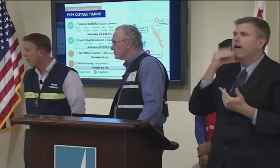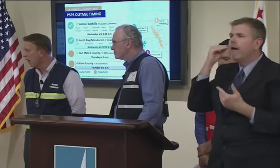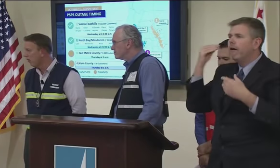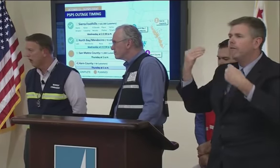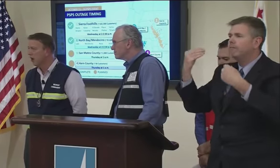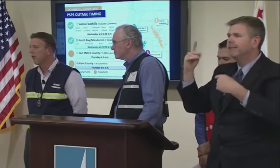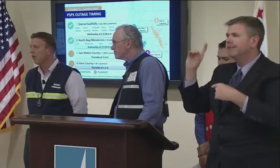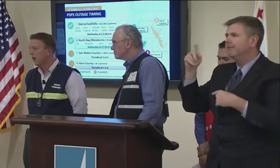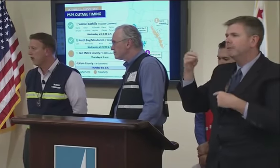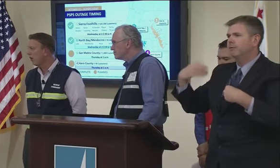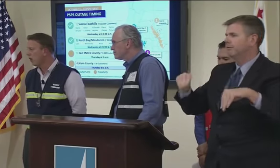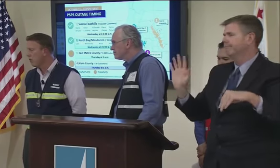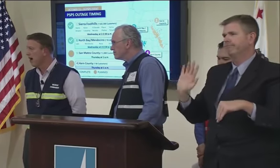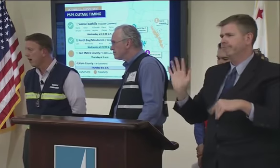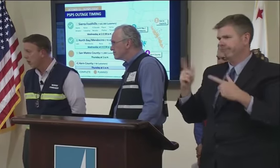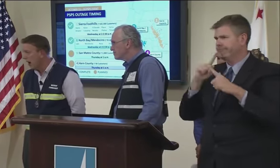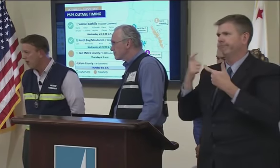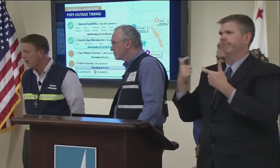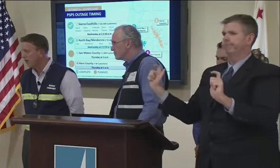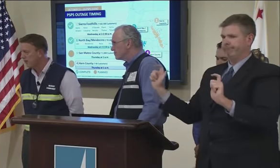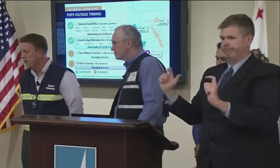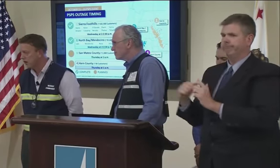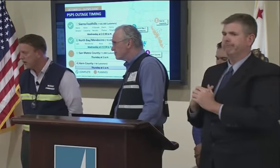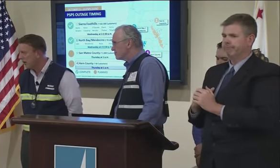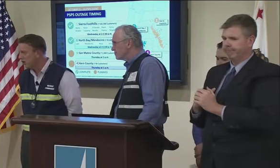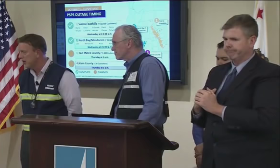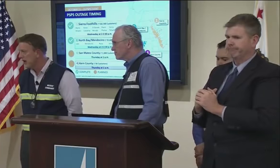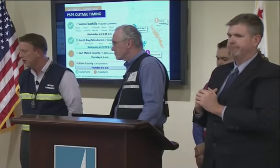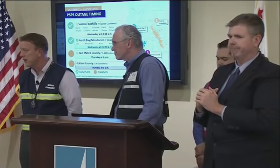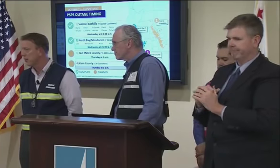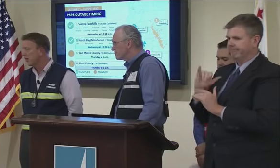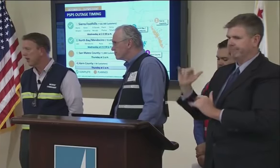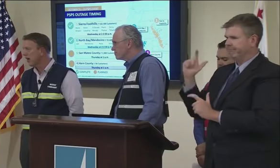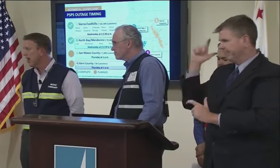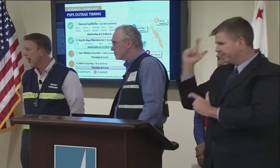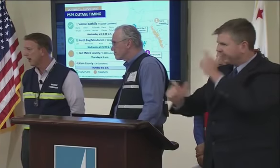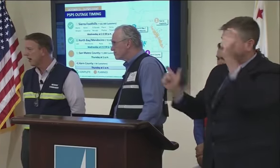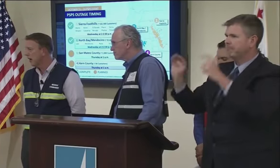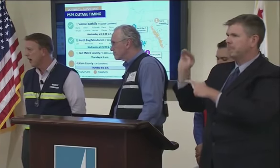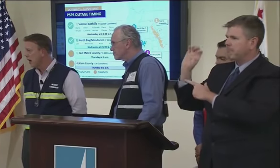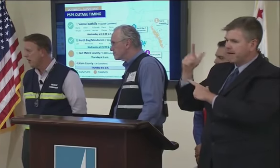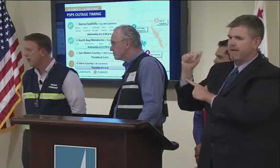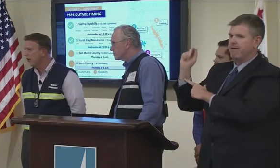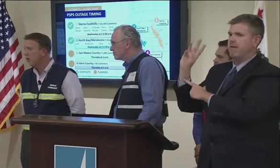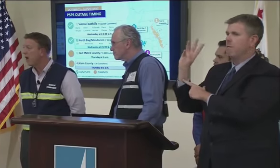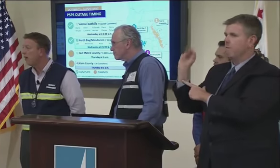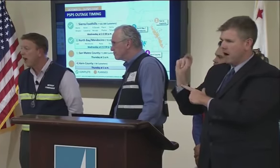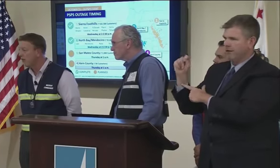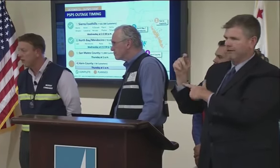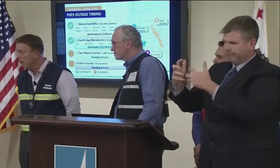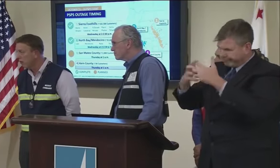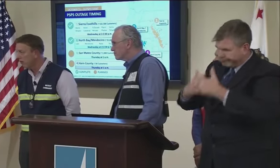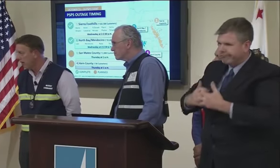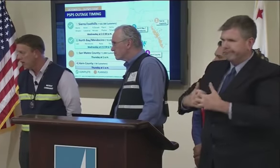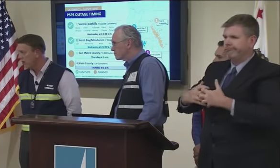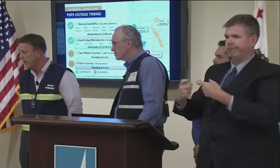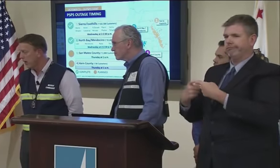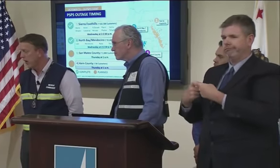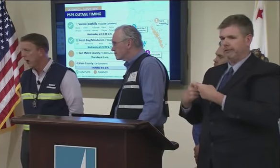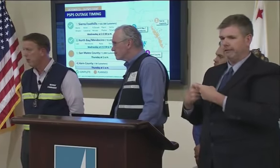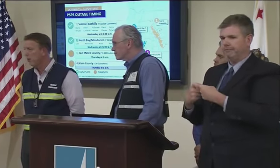it involves several megawatts of generation that are typically connected at the 12,000 volt